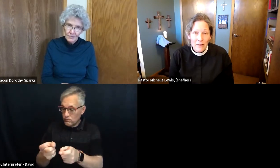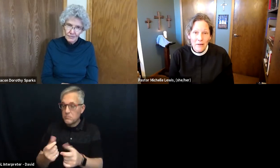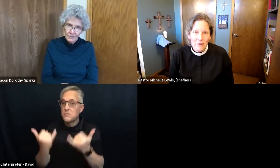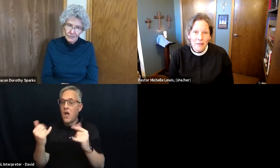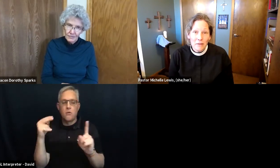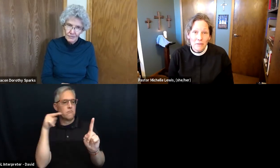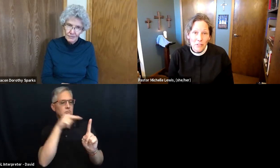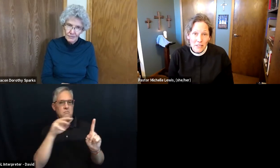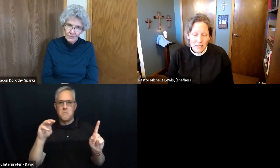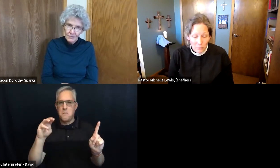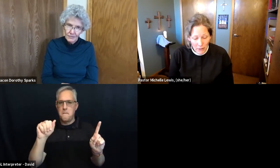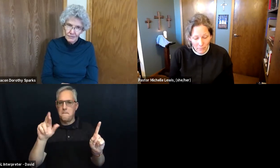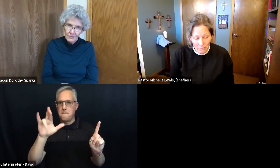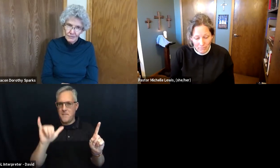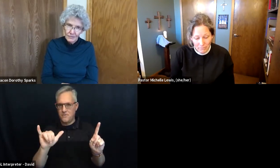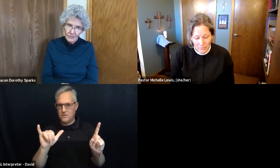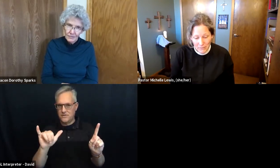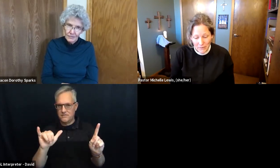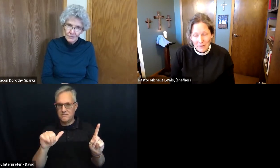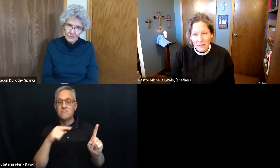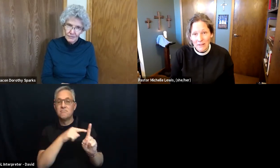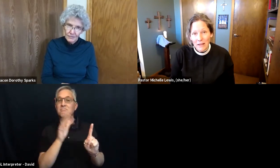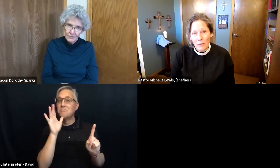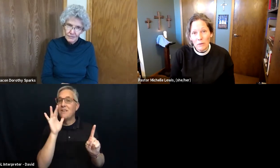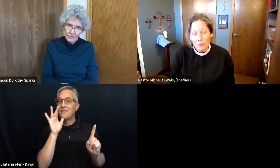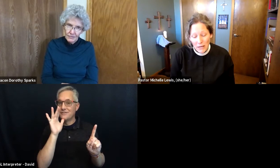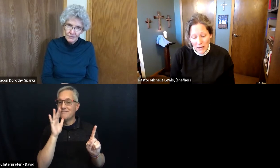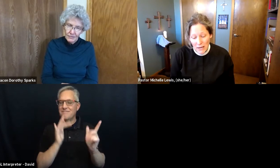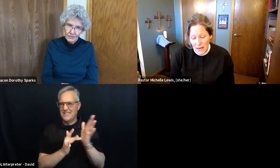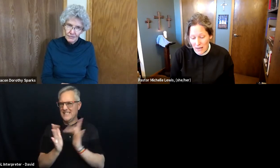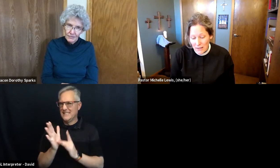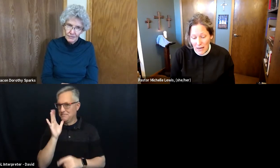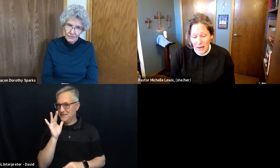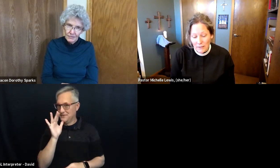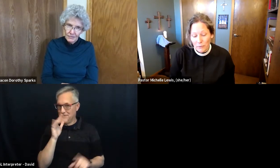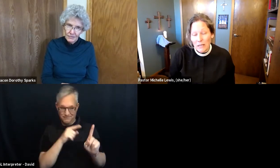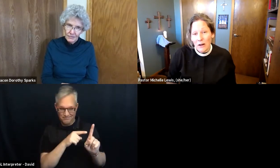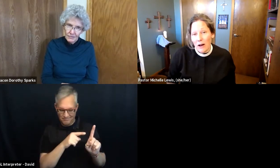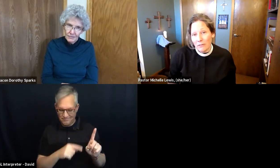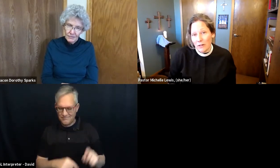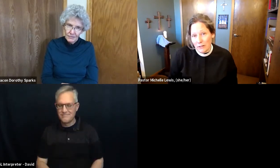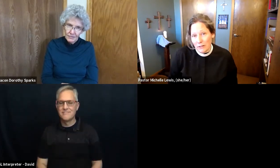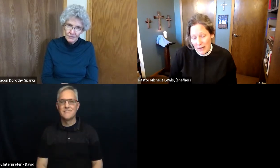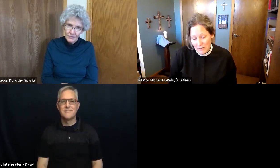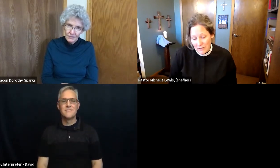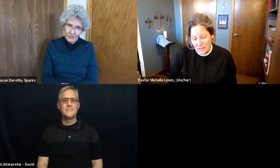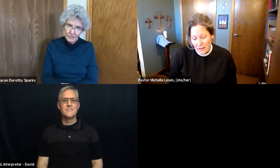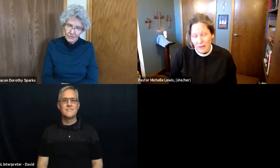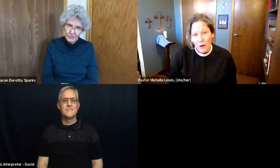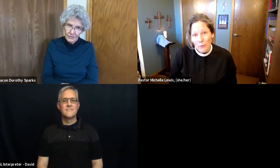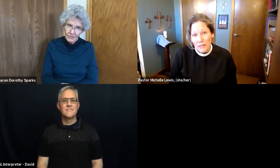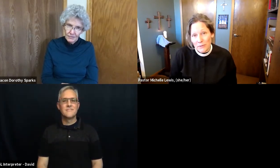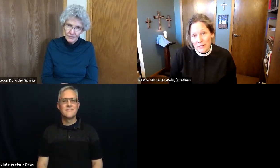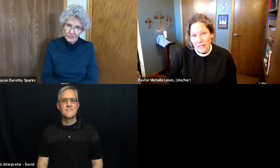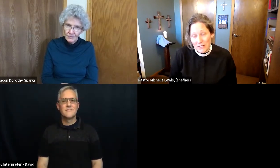Jesus' mom, and we pray that we offer our lives